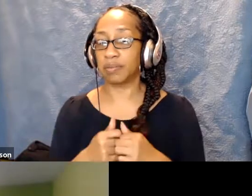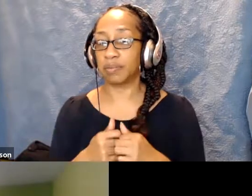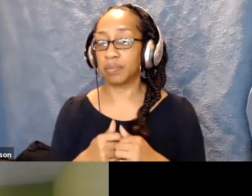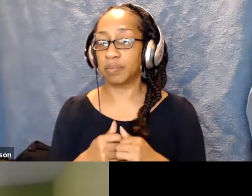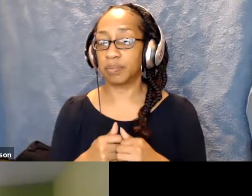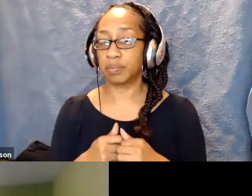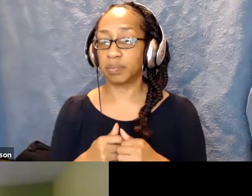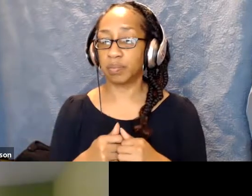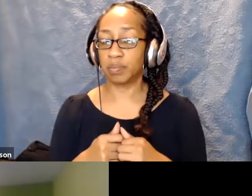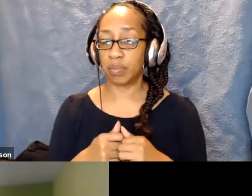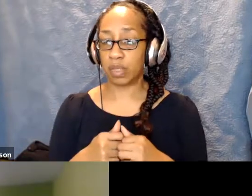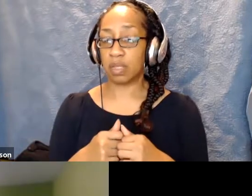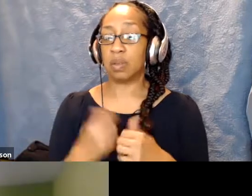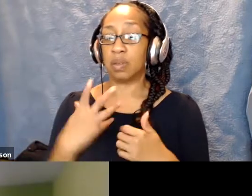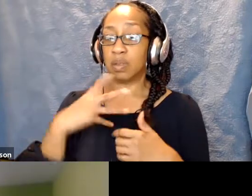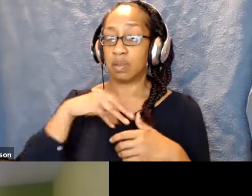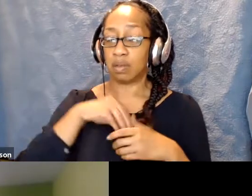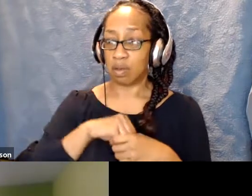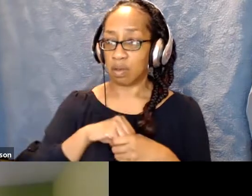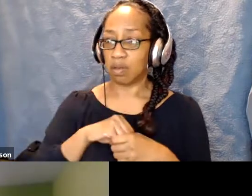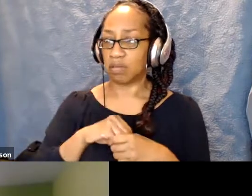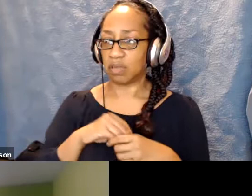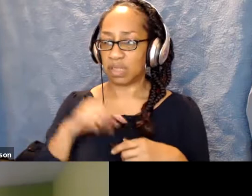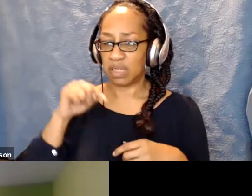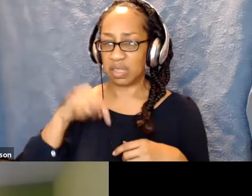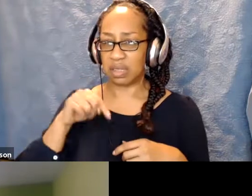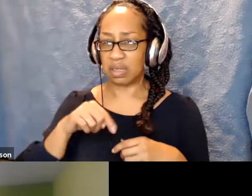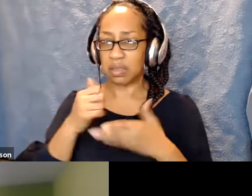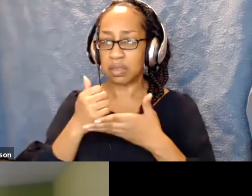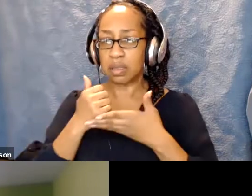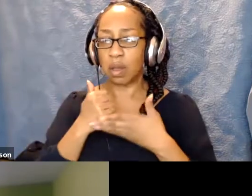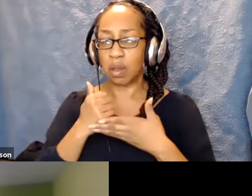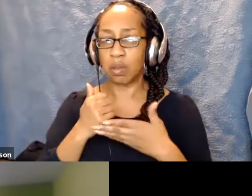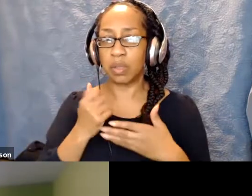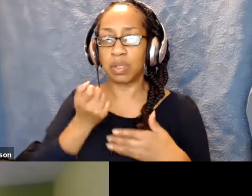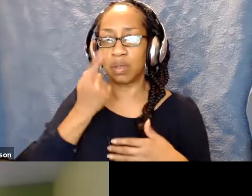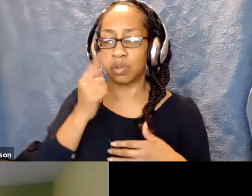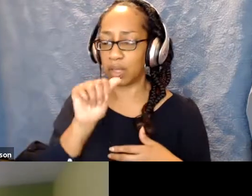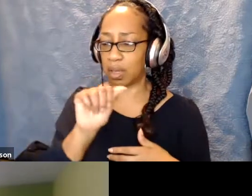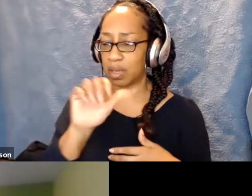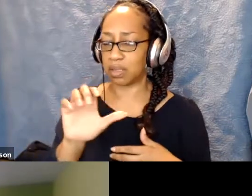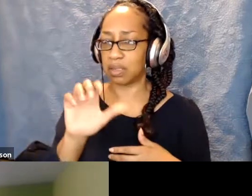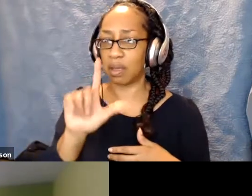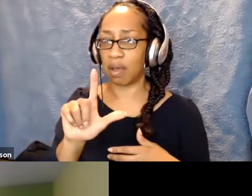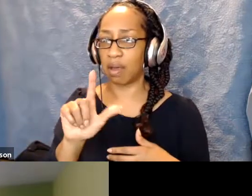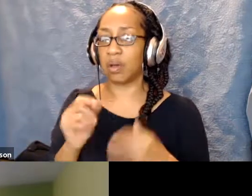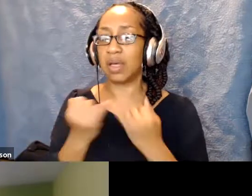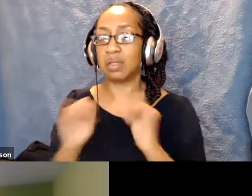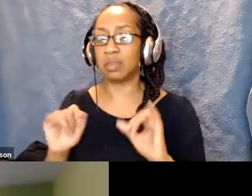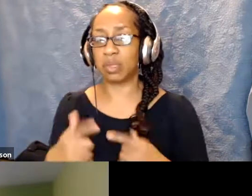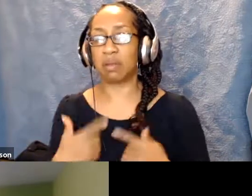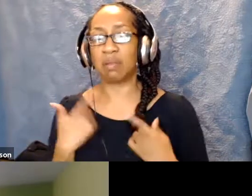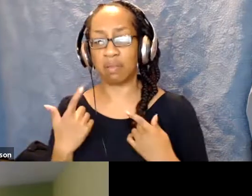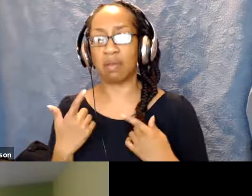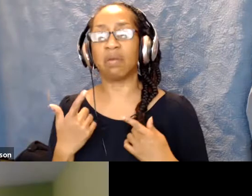work has really increased my understanding of ACL and independent living. I spent the majority of my